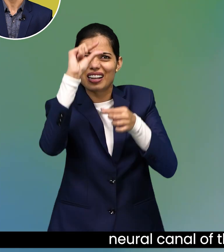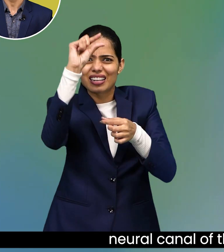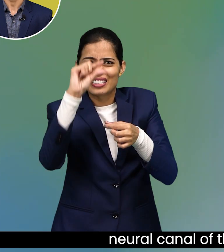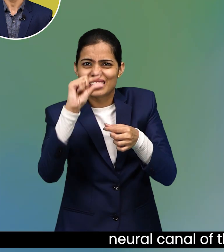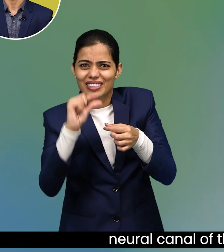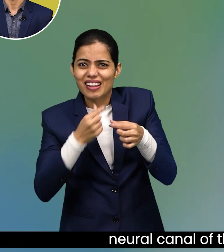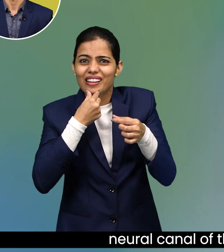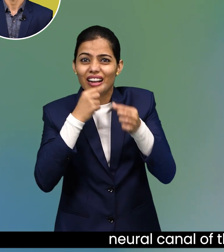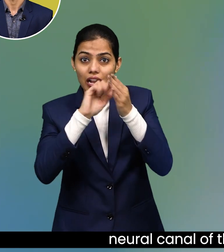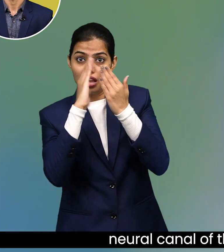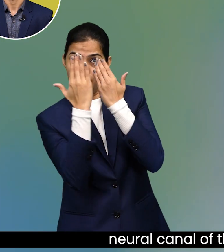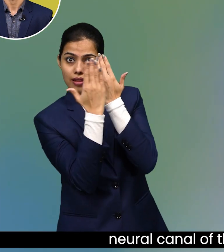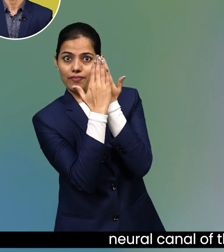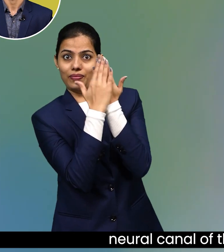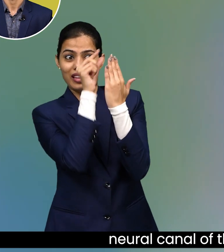of the vertebral column.